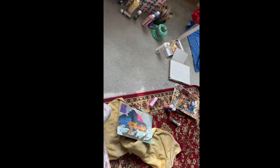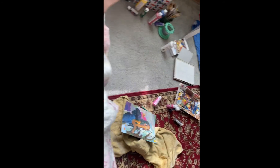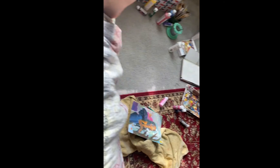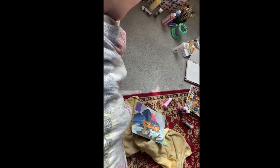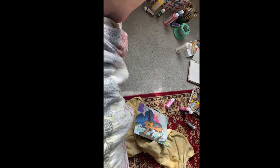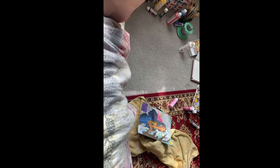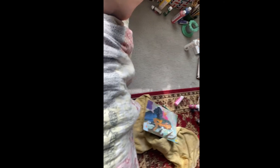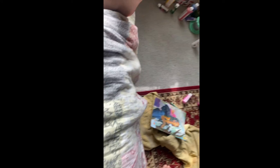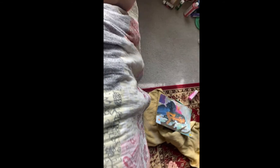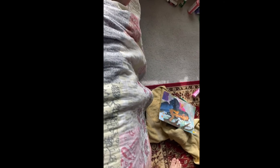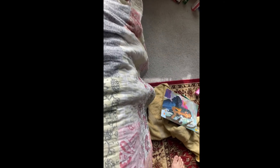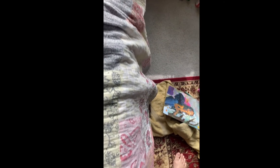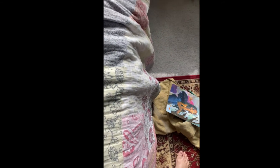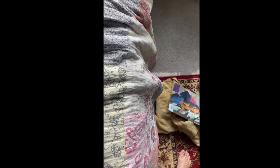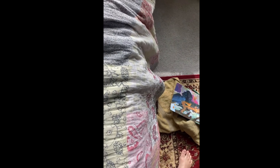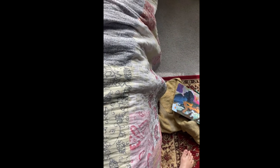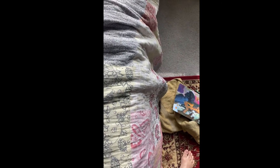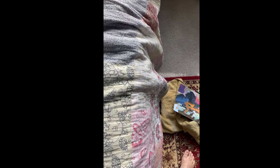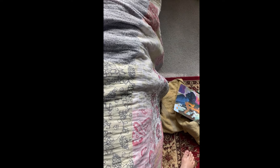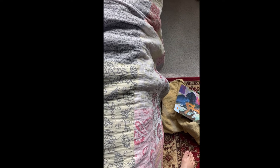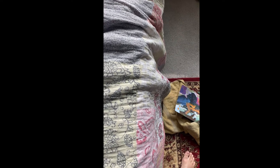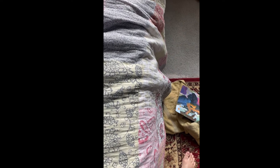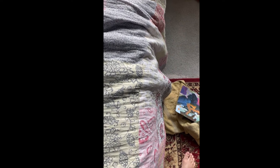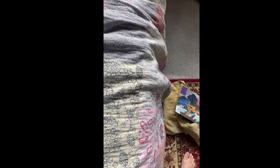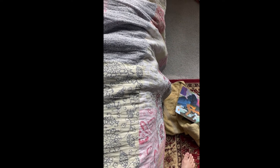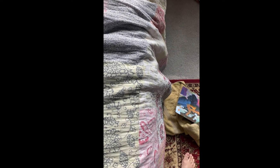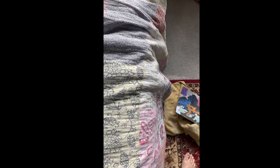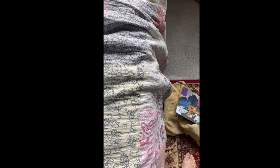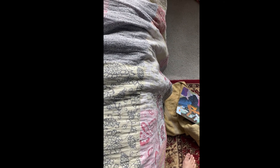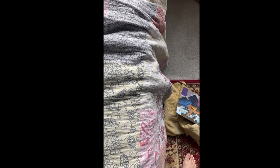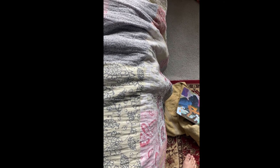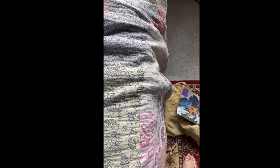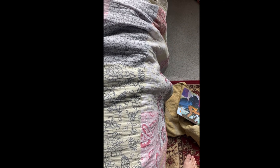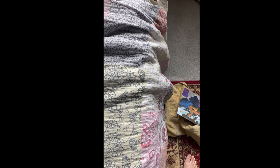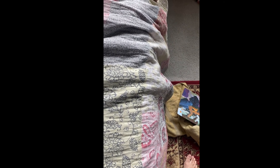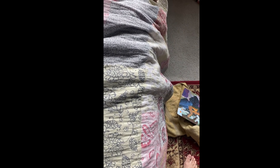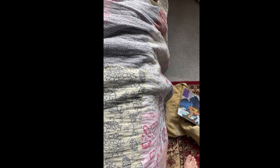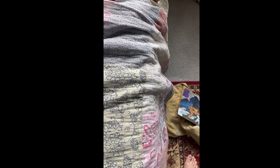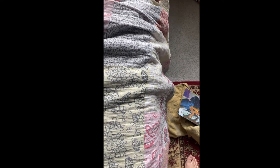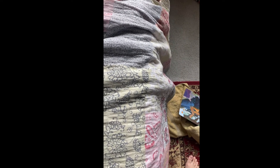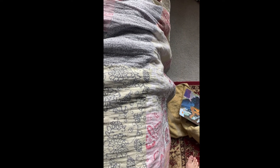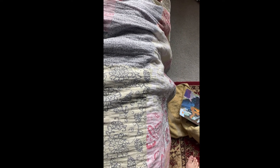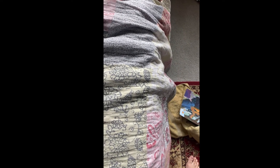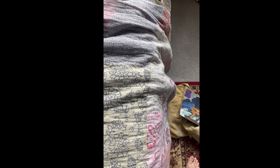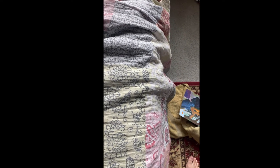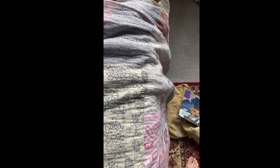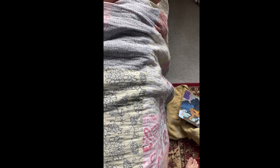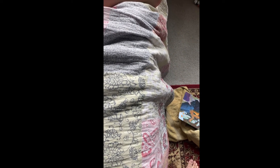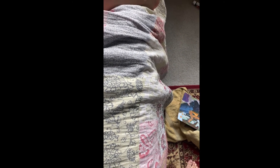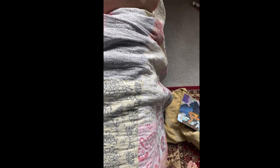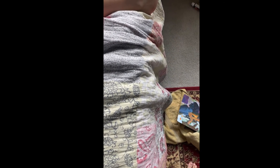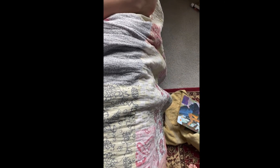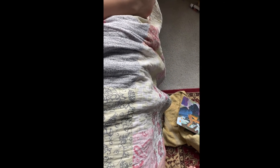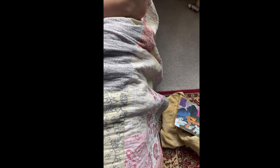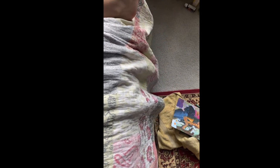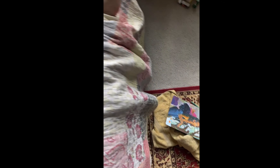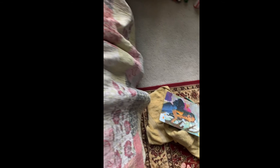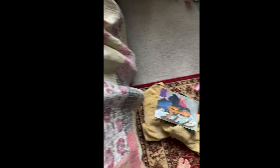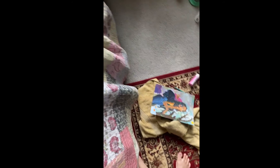on you. But you have to say you love my soup. I love your soup. But do you really? Yeah. Okay, well that was it. Oh, I was